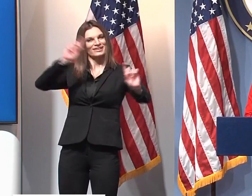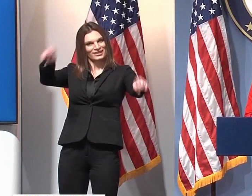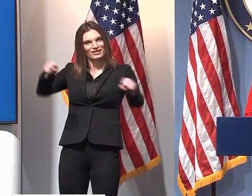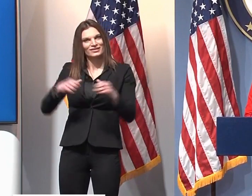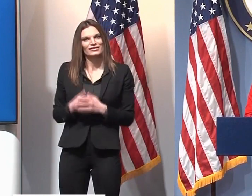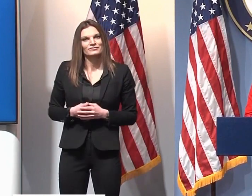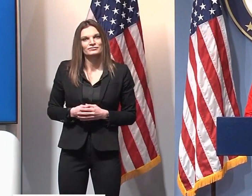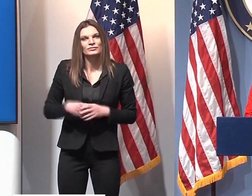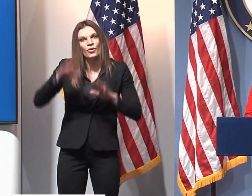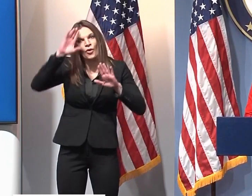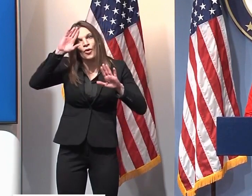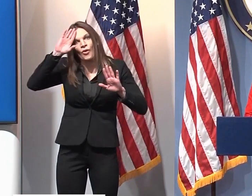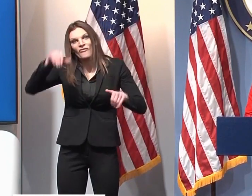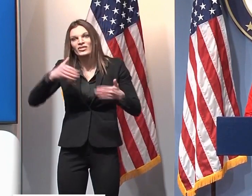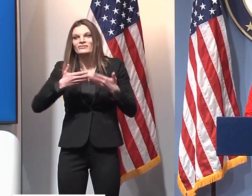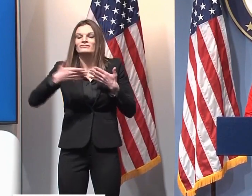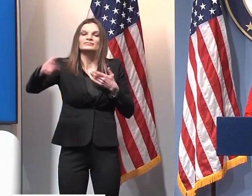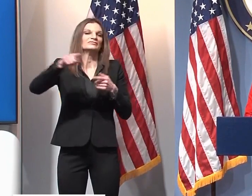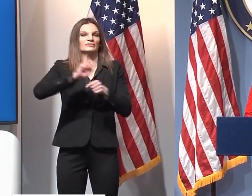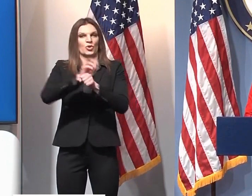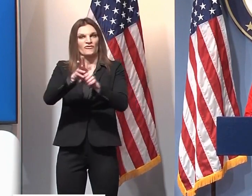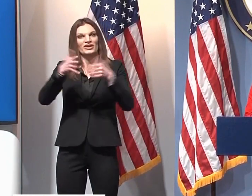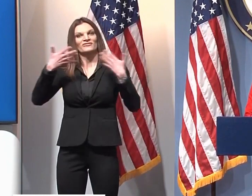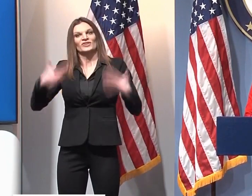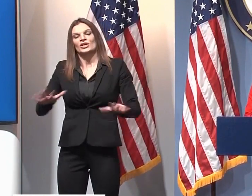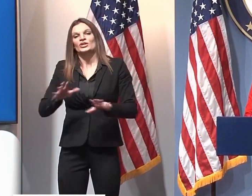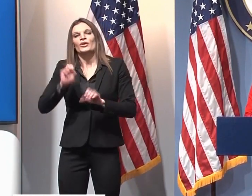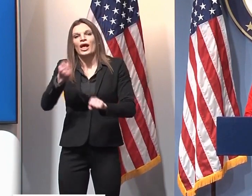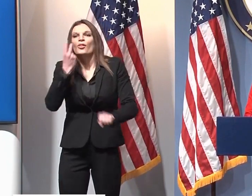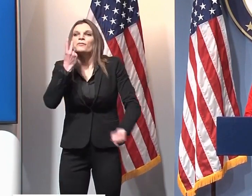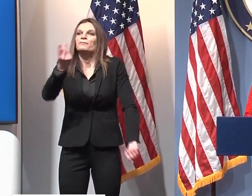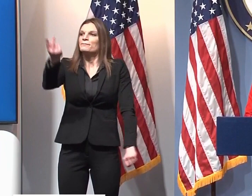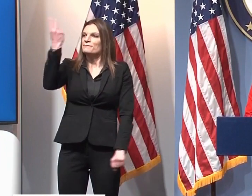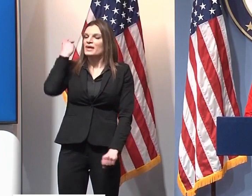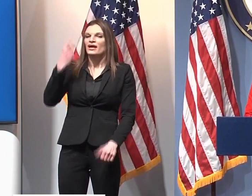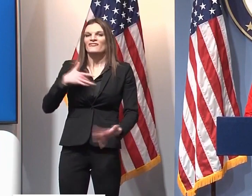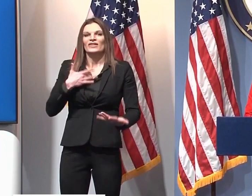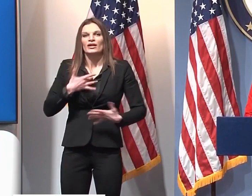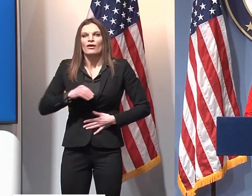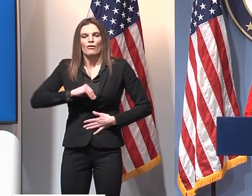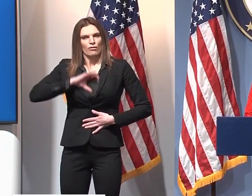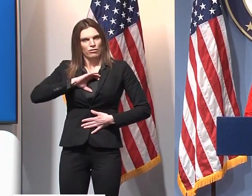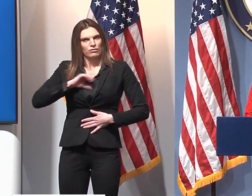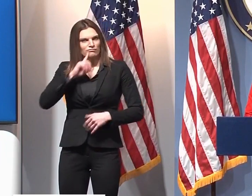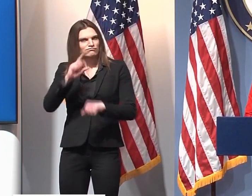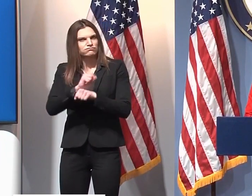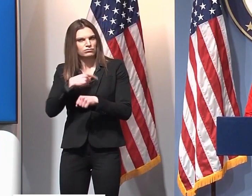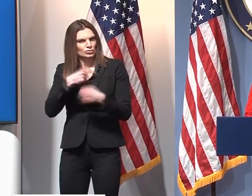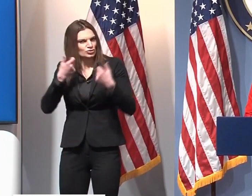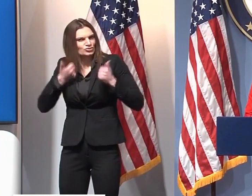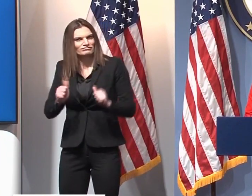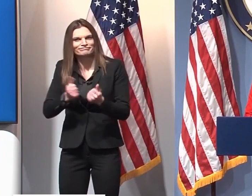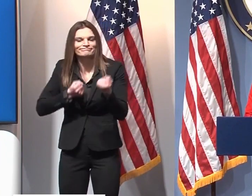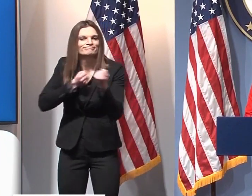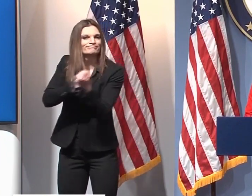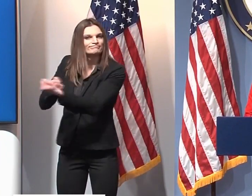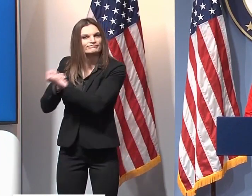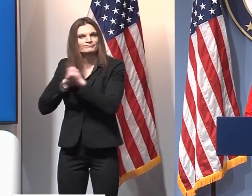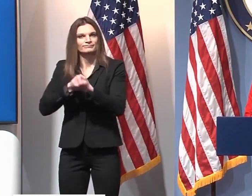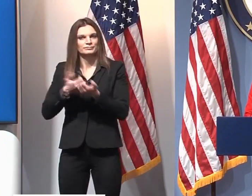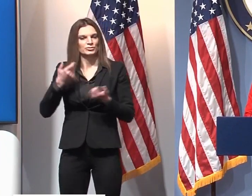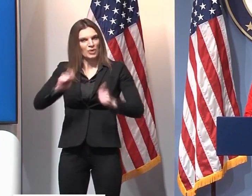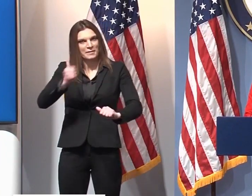look back and be proud of ourselves and all that we did to face down these once-in-a-lifetime